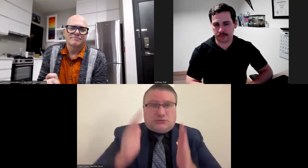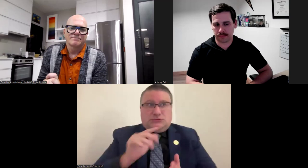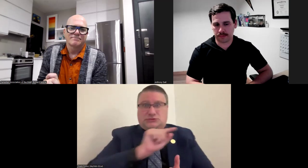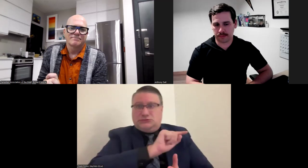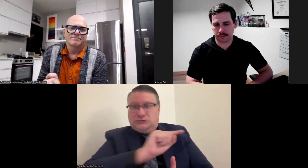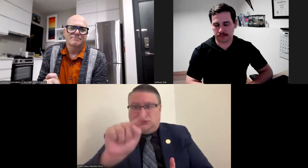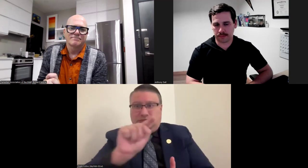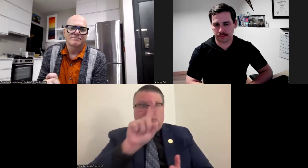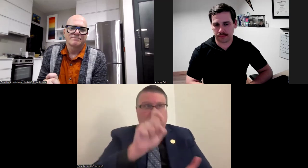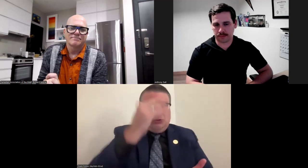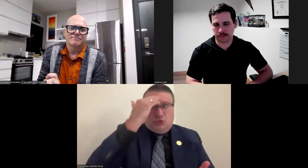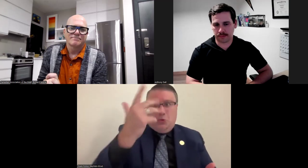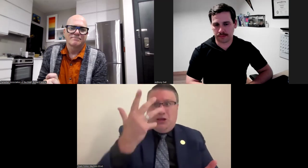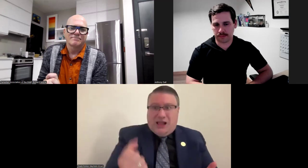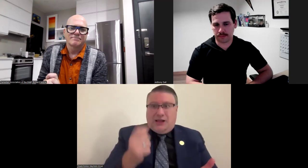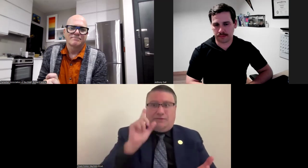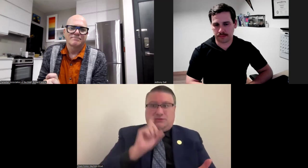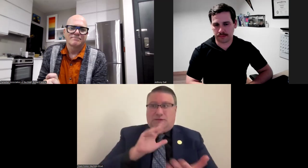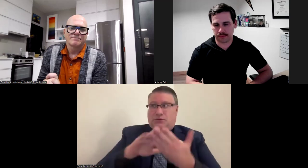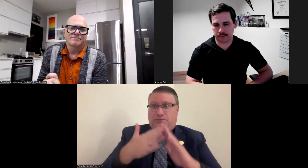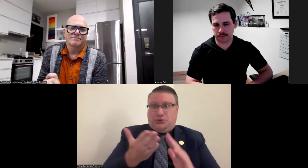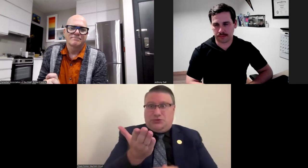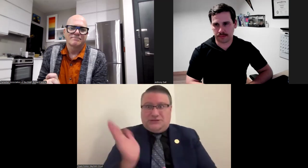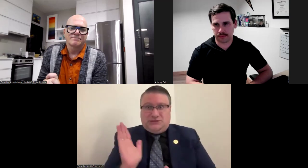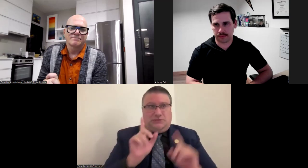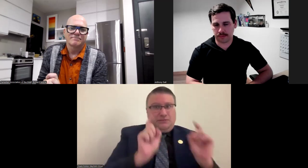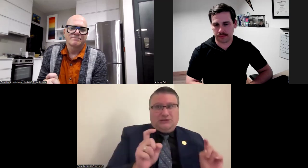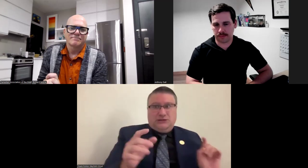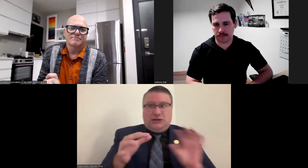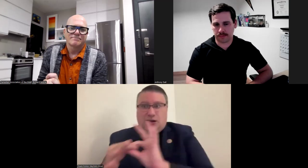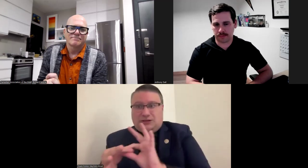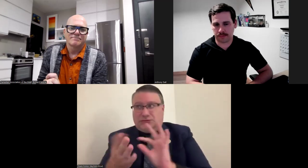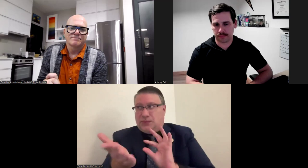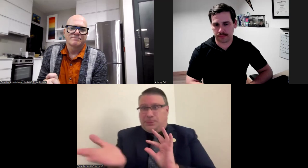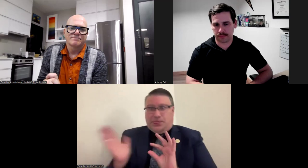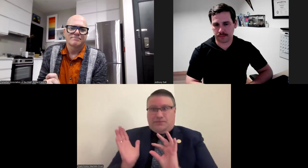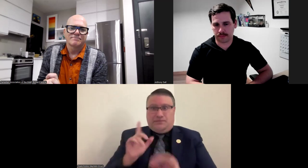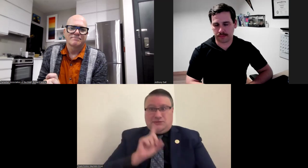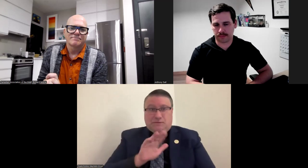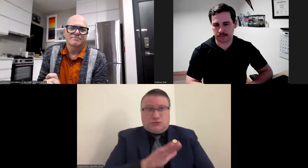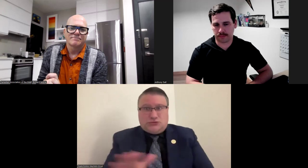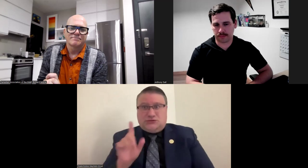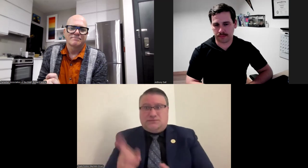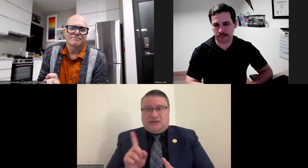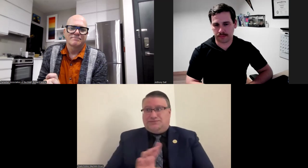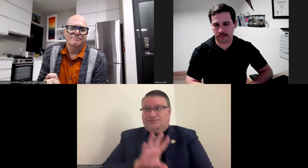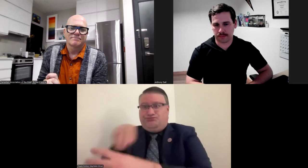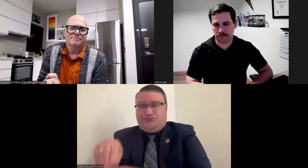with doctors, nurses, folks in the medical field, to ensure that there's deaf professionals and deaf representation there, and